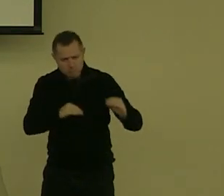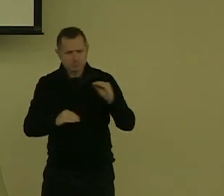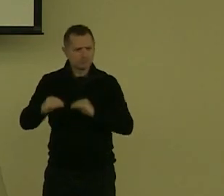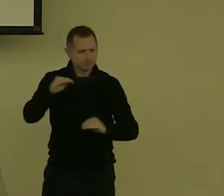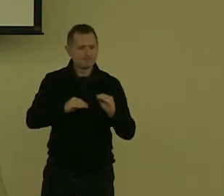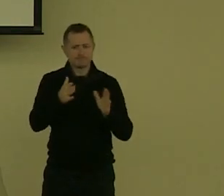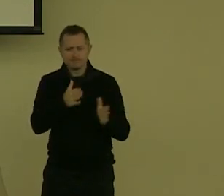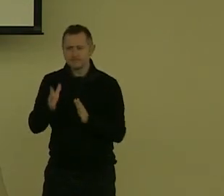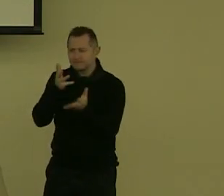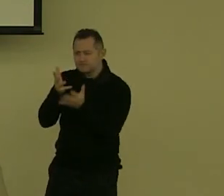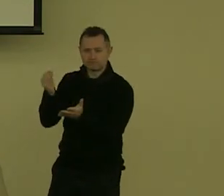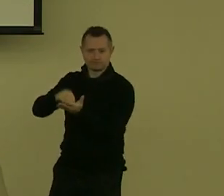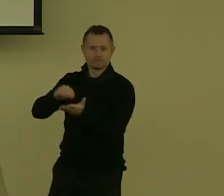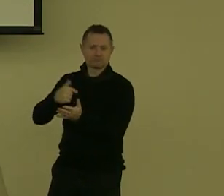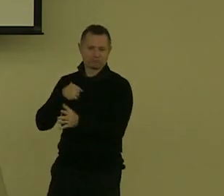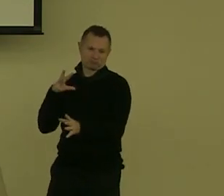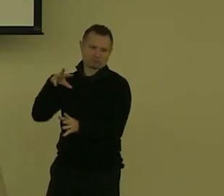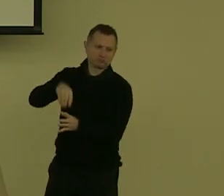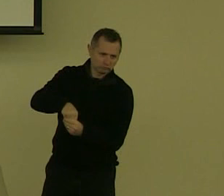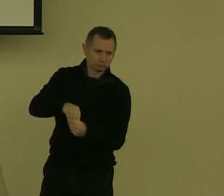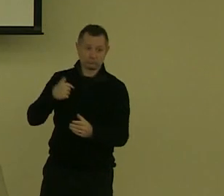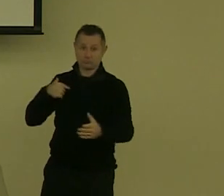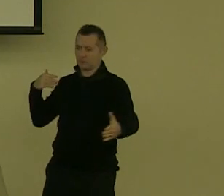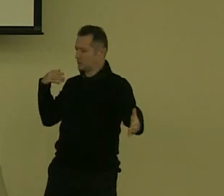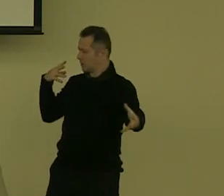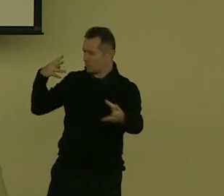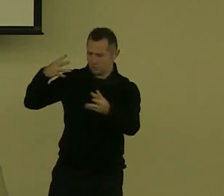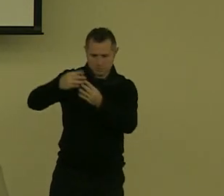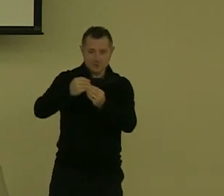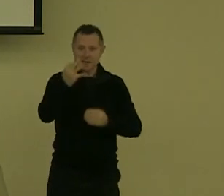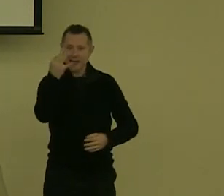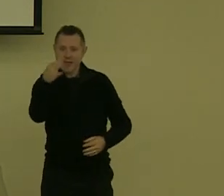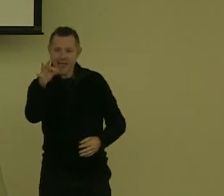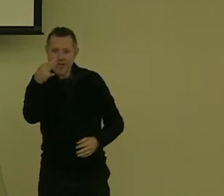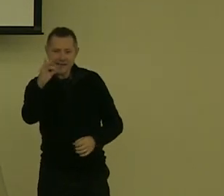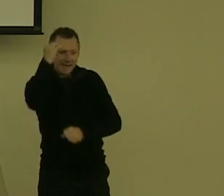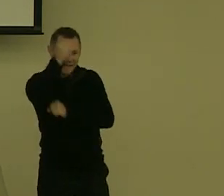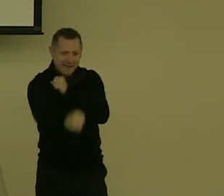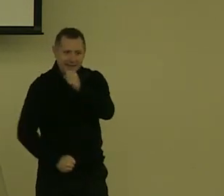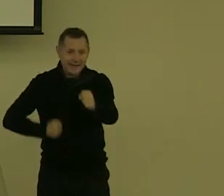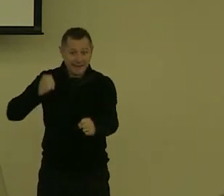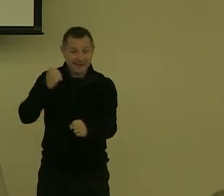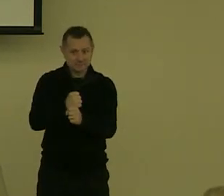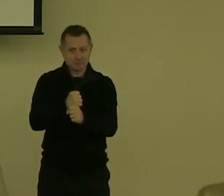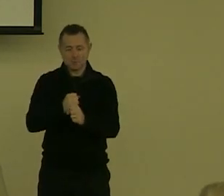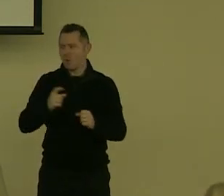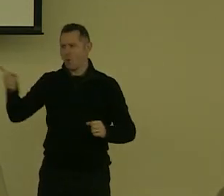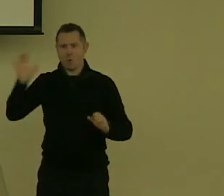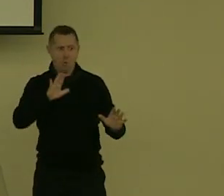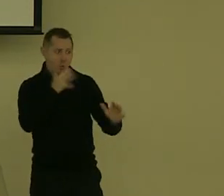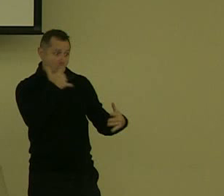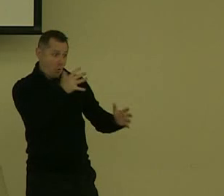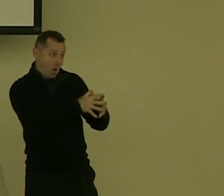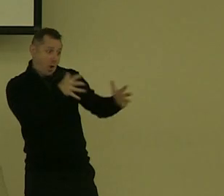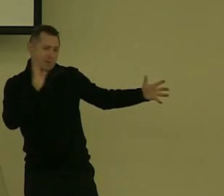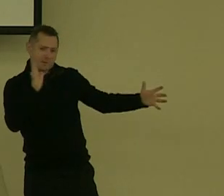the 13 years an extra 6? Years. Okay. If he hadn't been working with me, it would have been an extra, 10 years. Thank